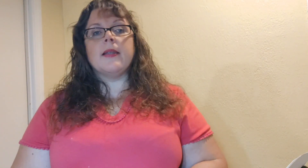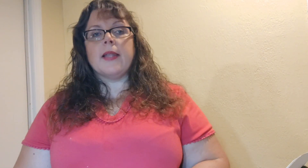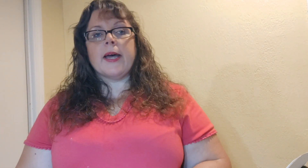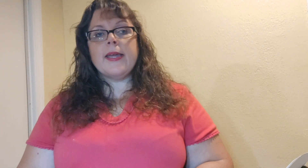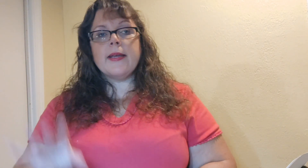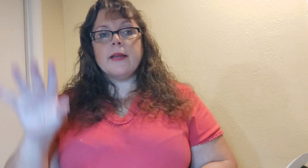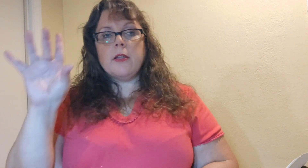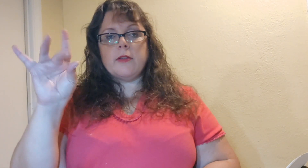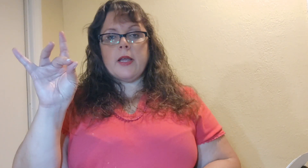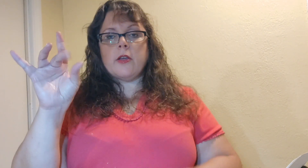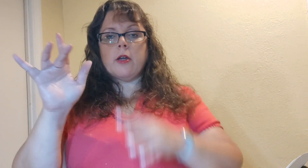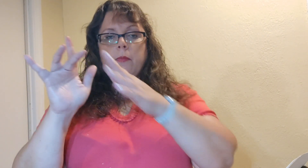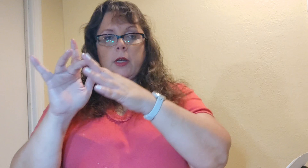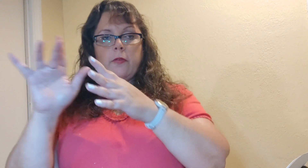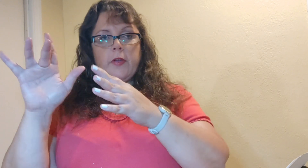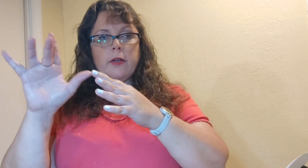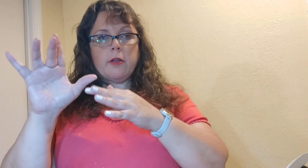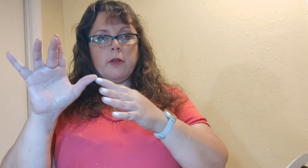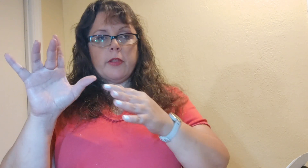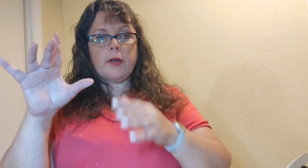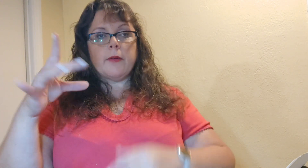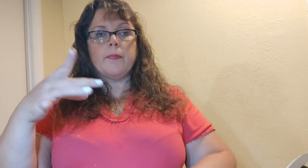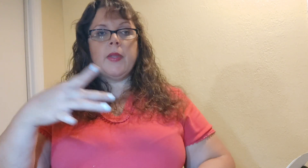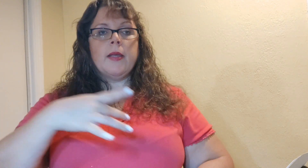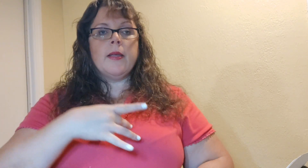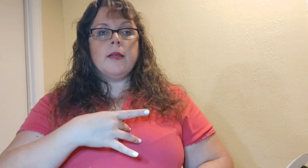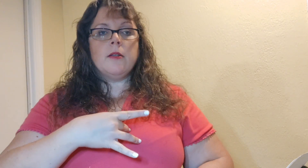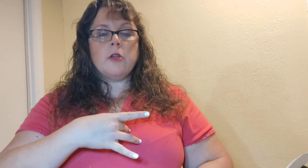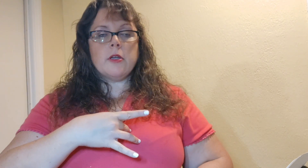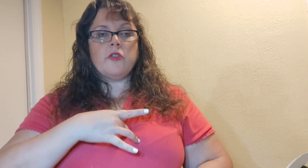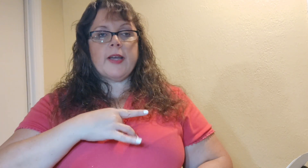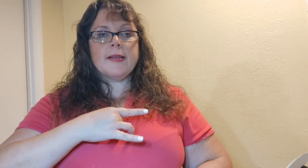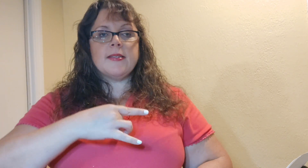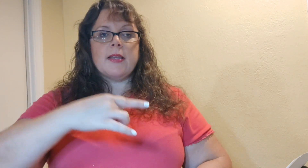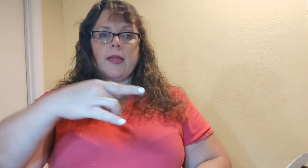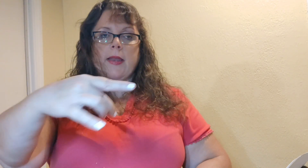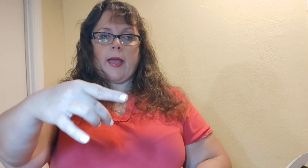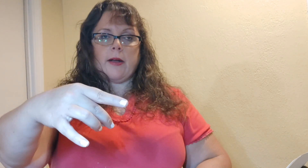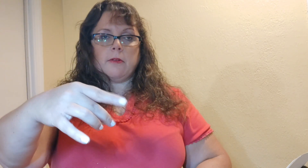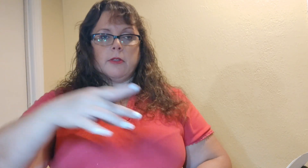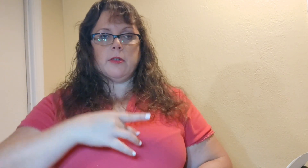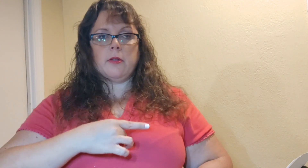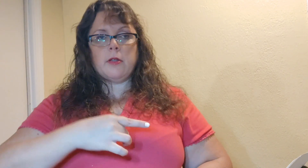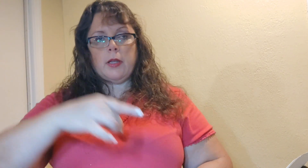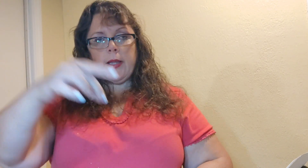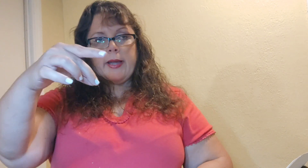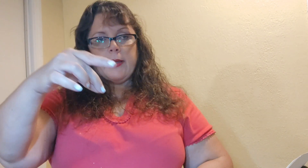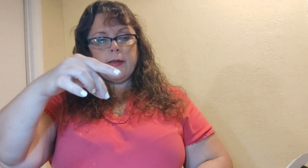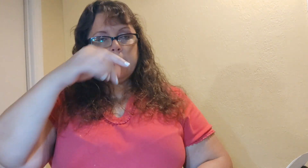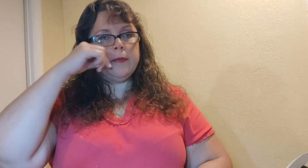Then like, you take your middle finger and your thumb to your chest and out, like.